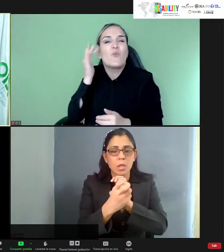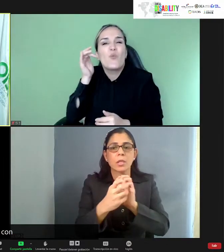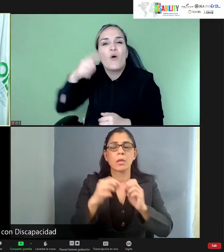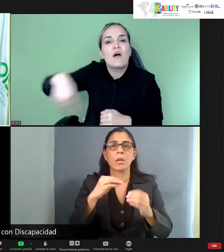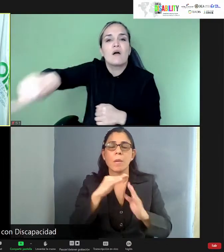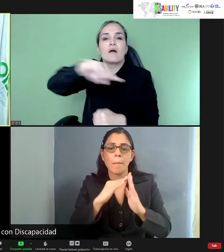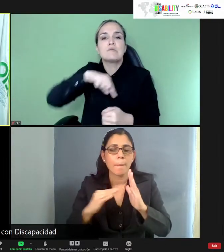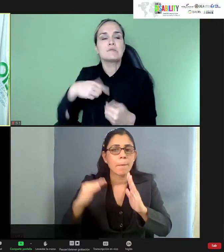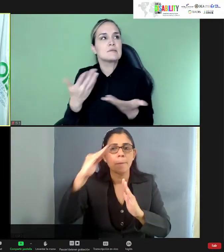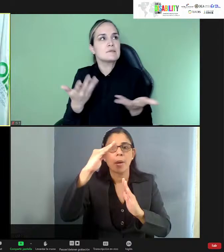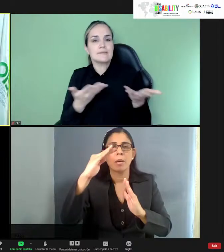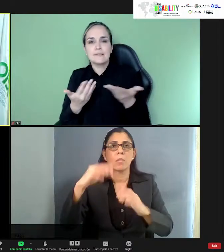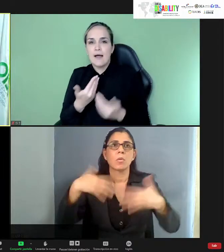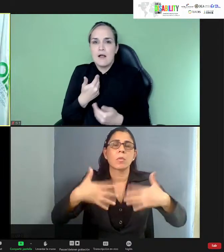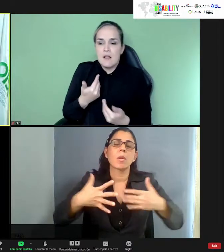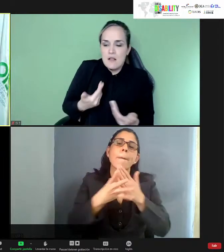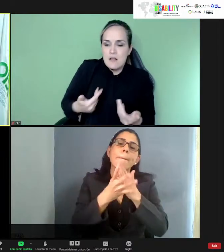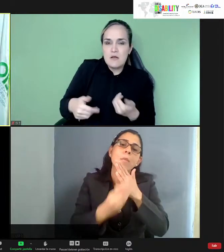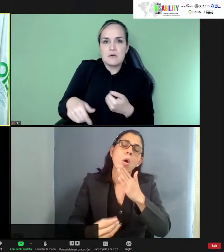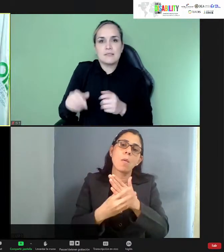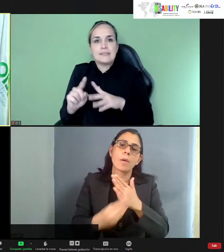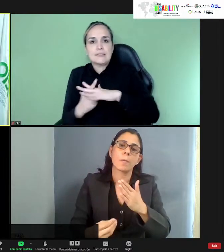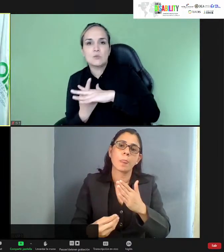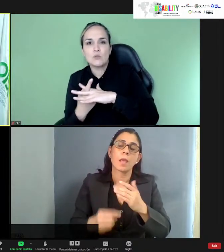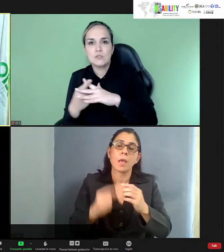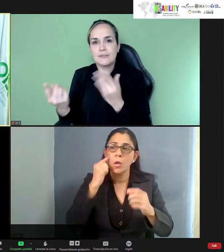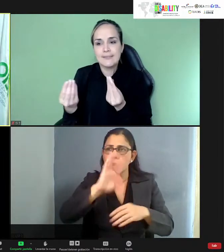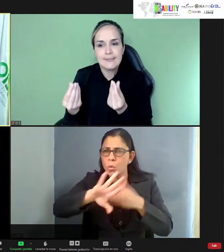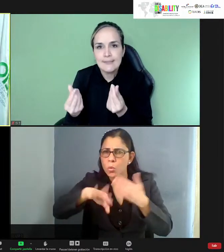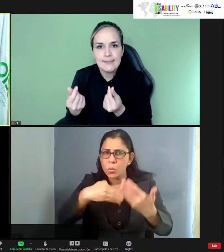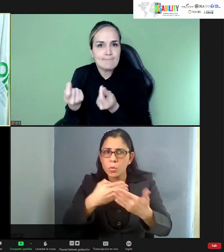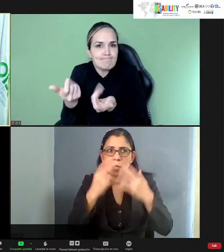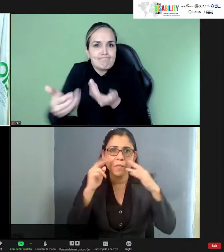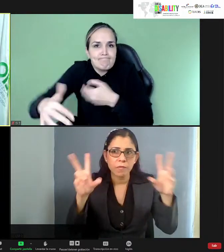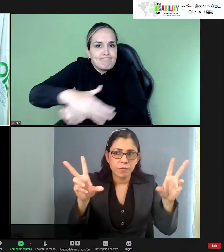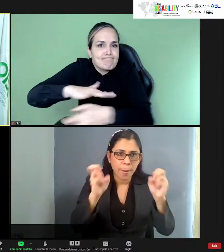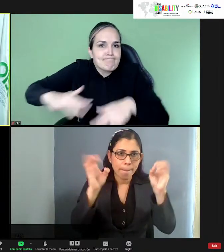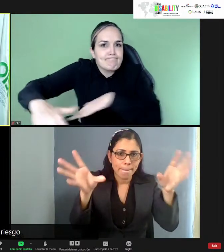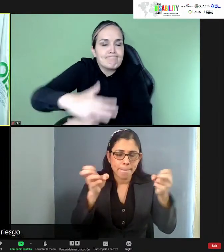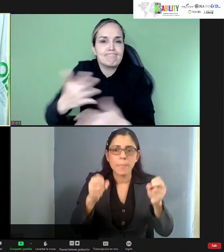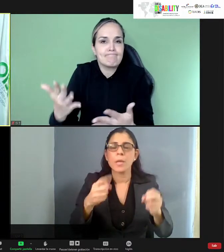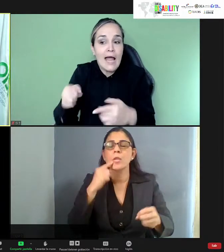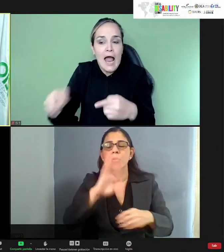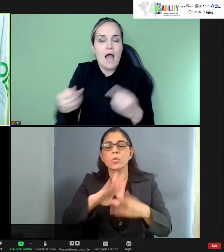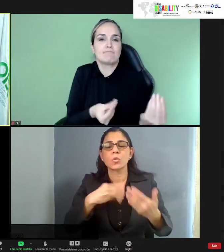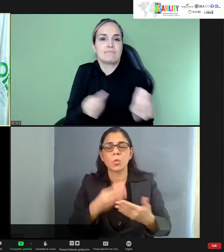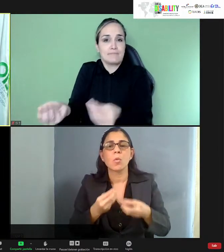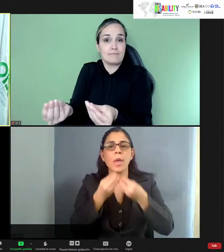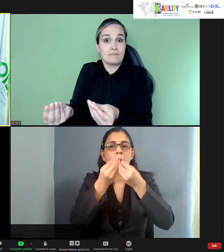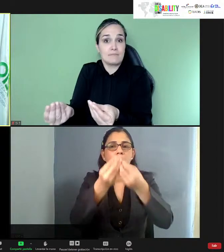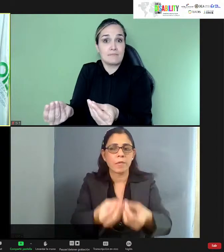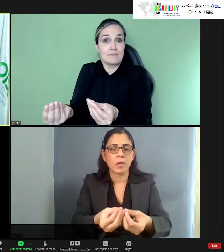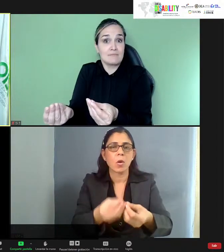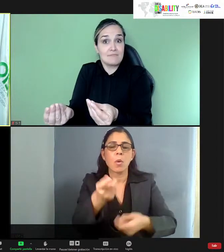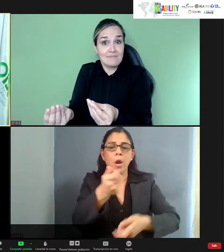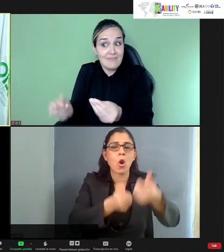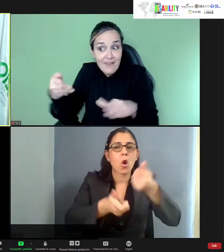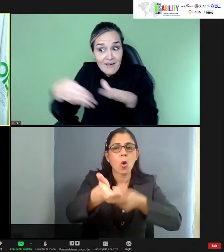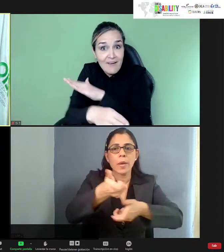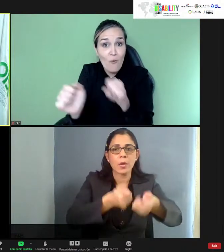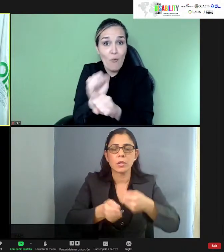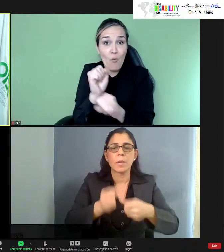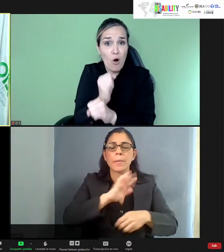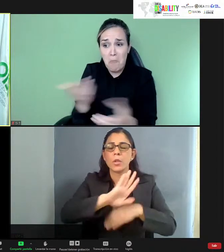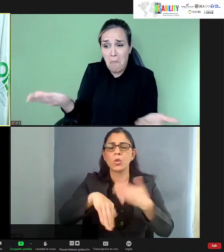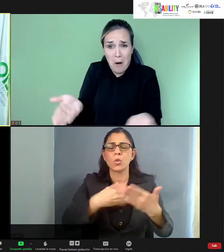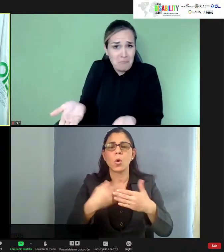they are at a higher risk of poverty however all of this would be an economic benefit for